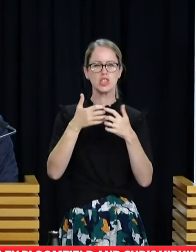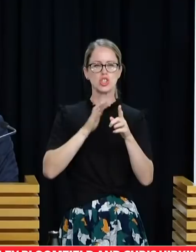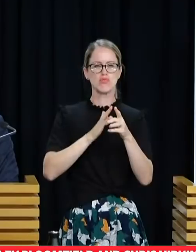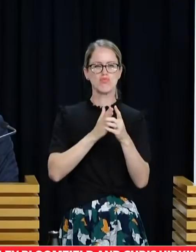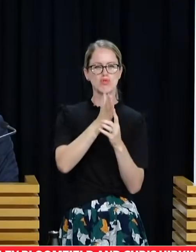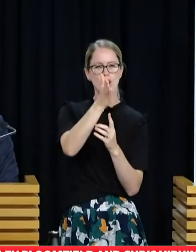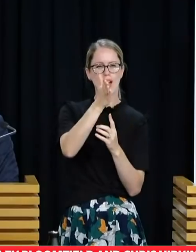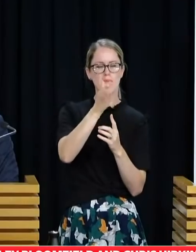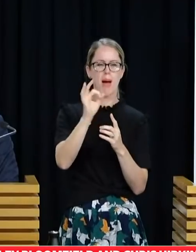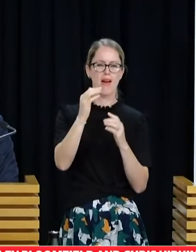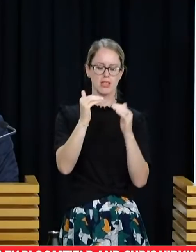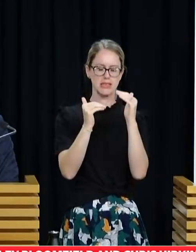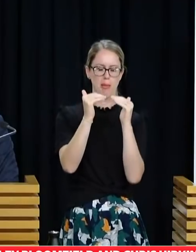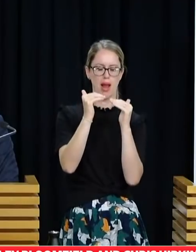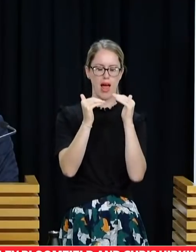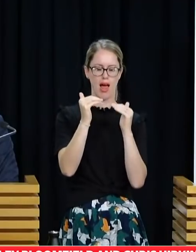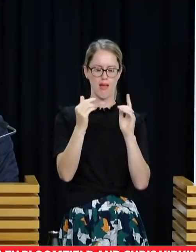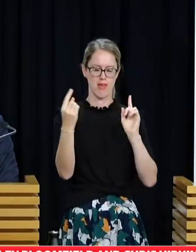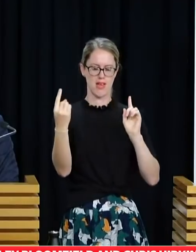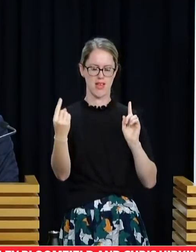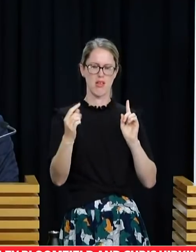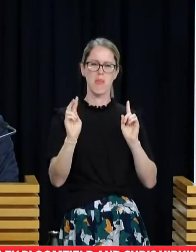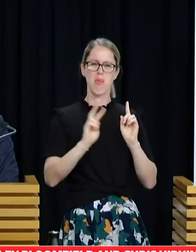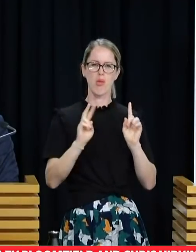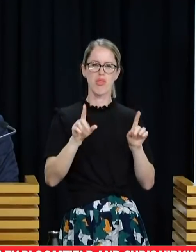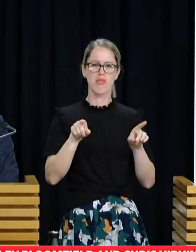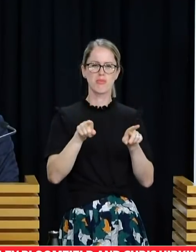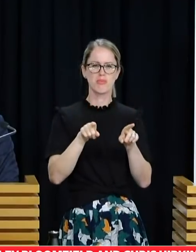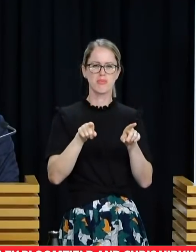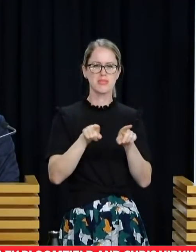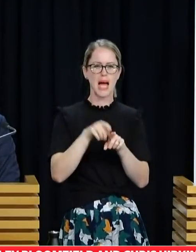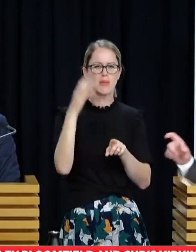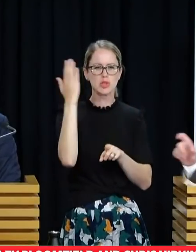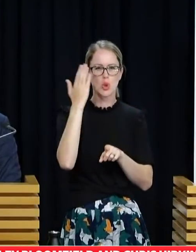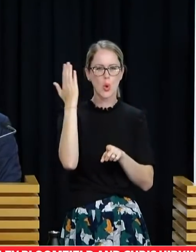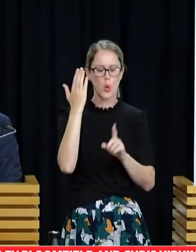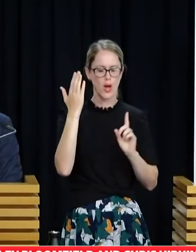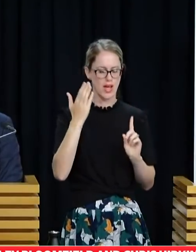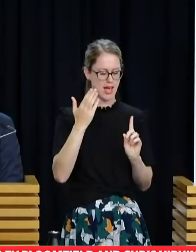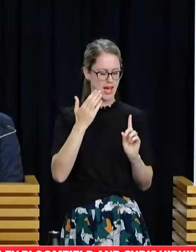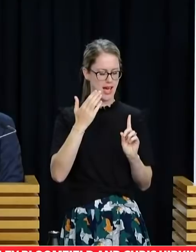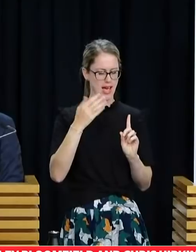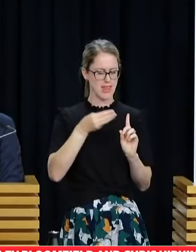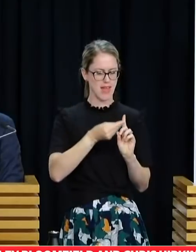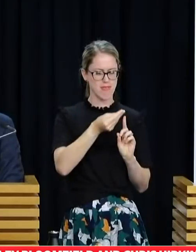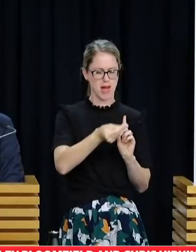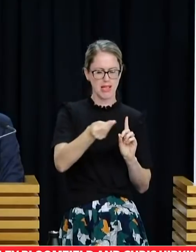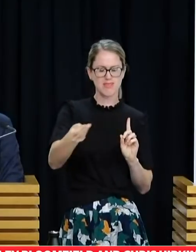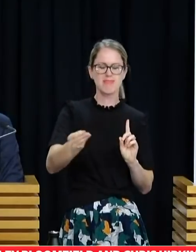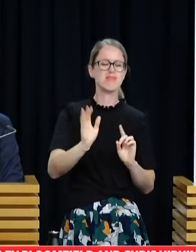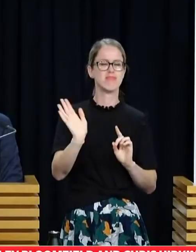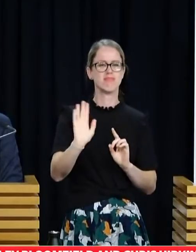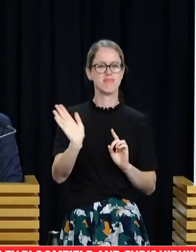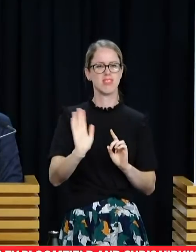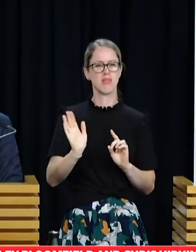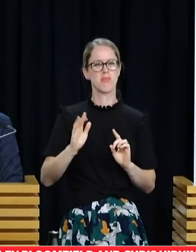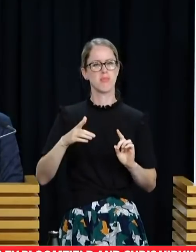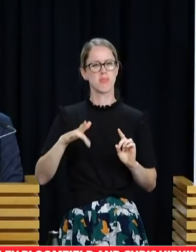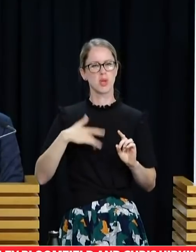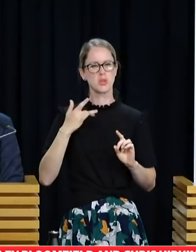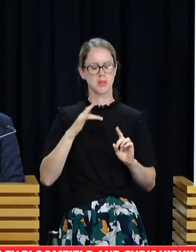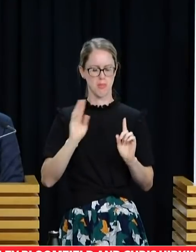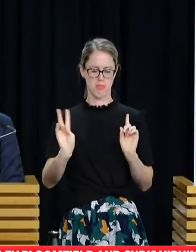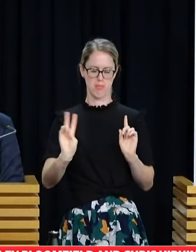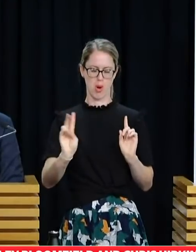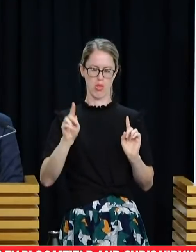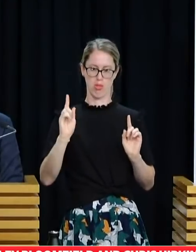clearly the closest match. And yes, the cases from the other family are not intermediaries on. And that fits with the exposure being on the 10th